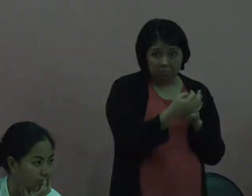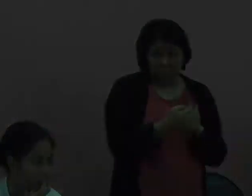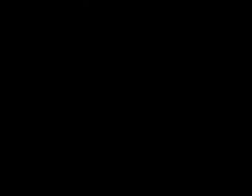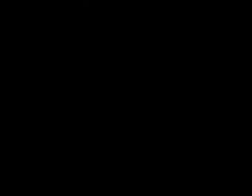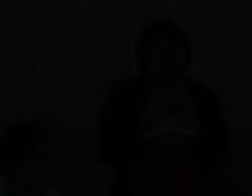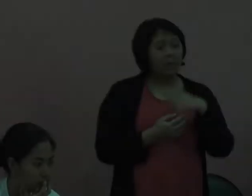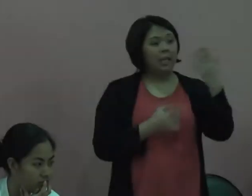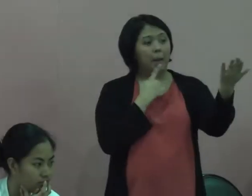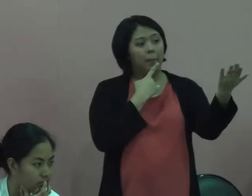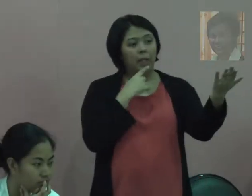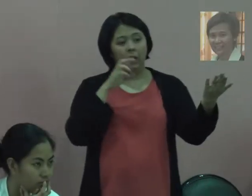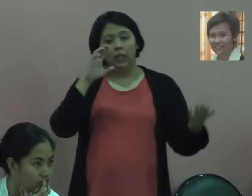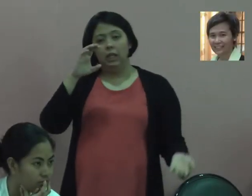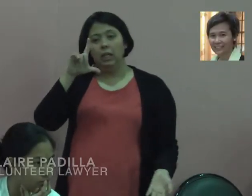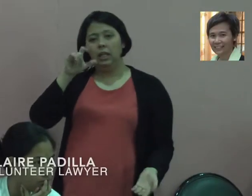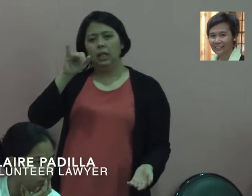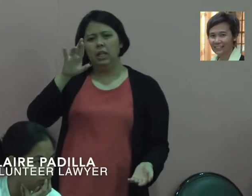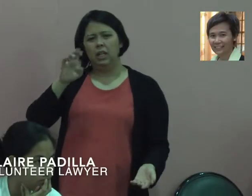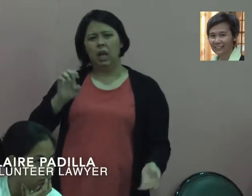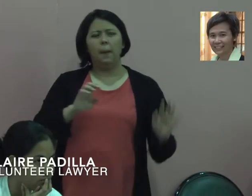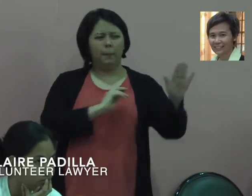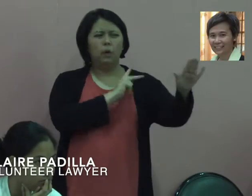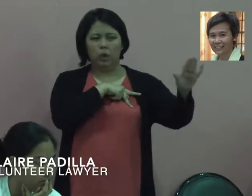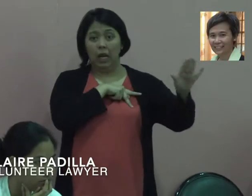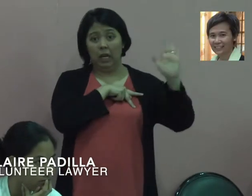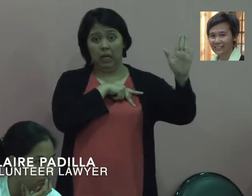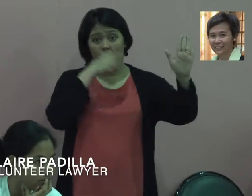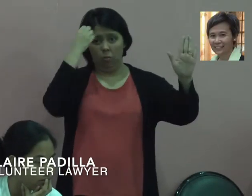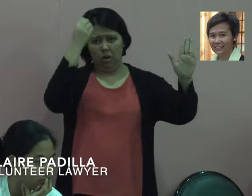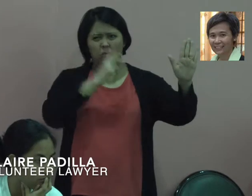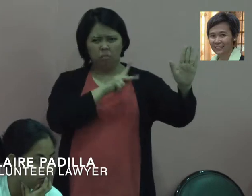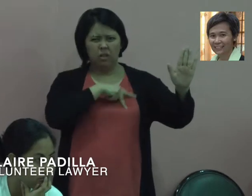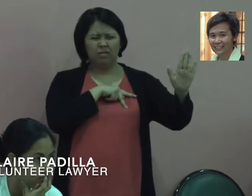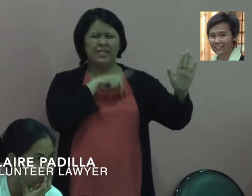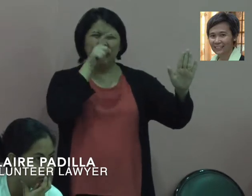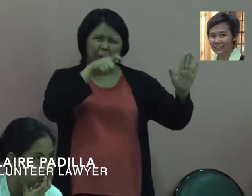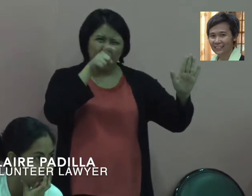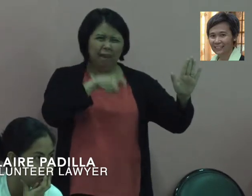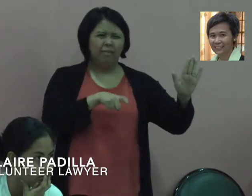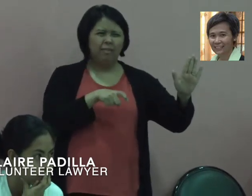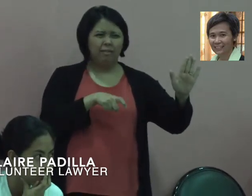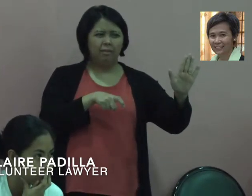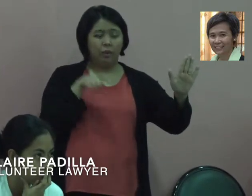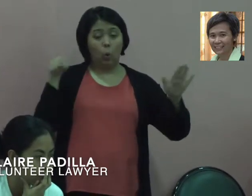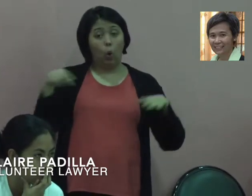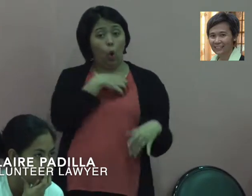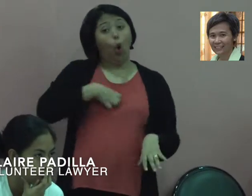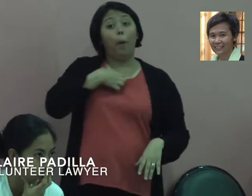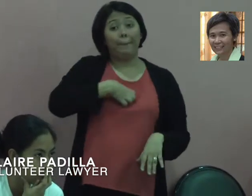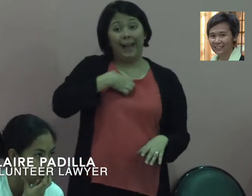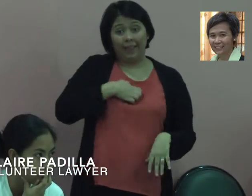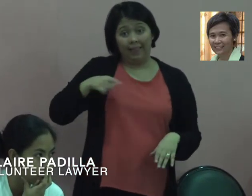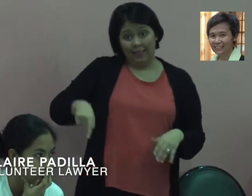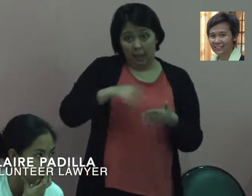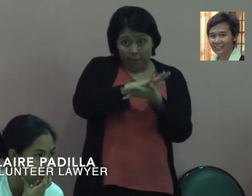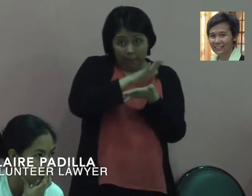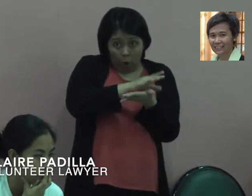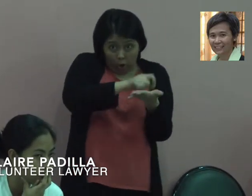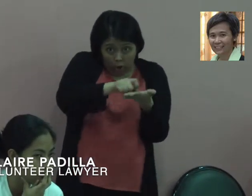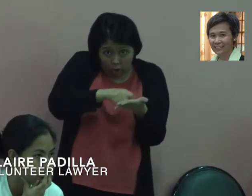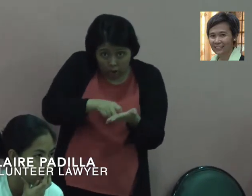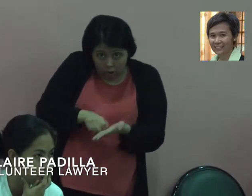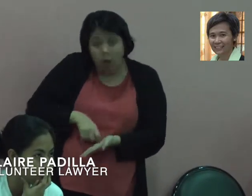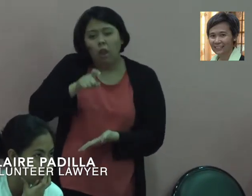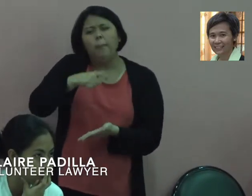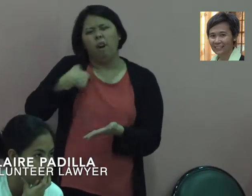Personally kasi sa akin, dapat talaga yung mismong complaint affidavit niya, nandun na yun.